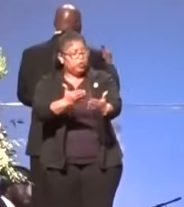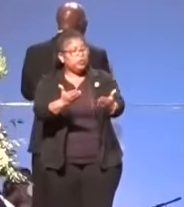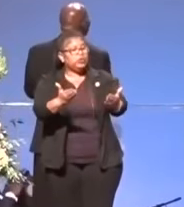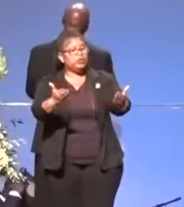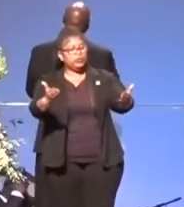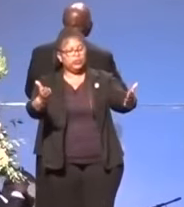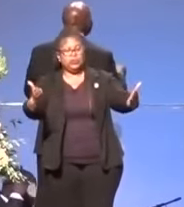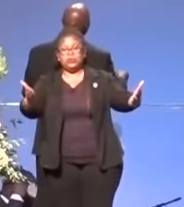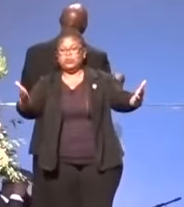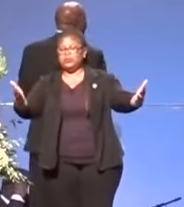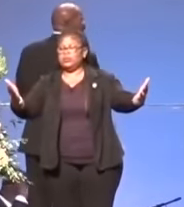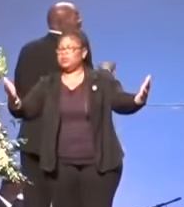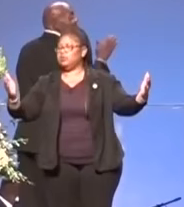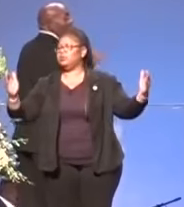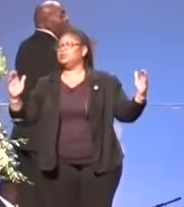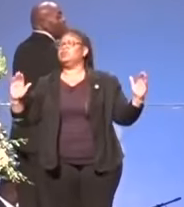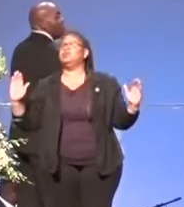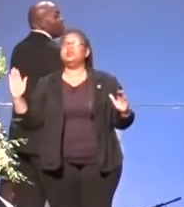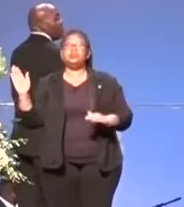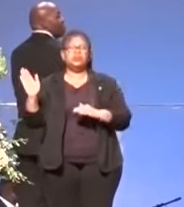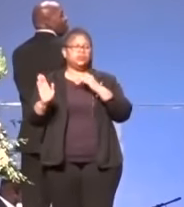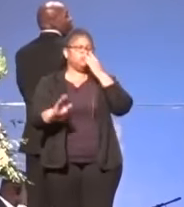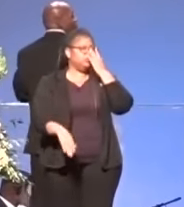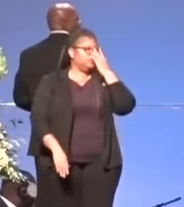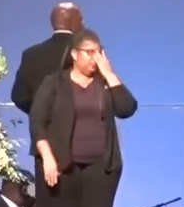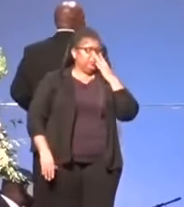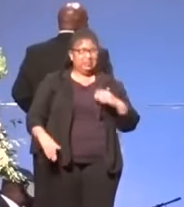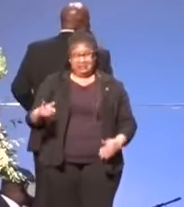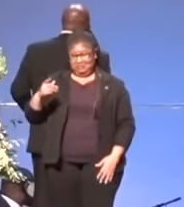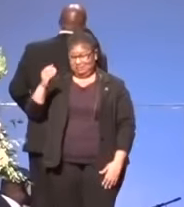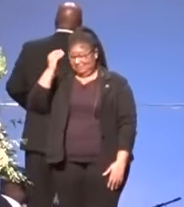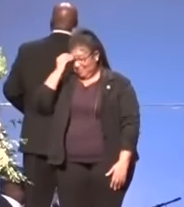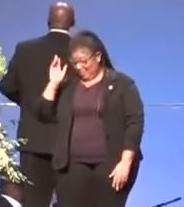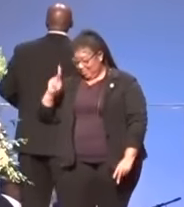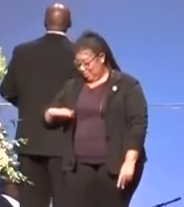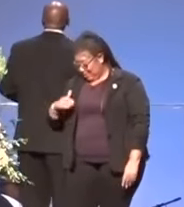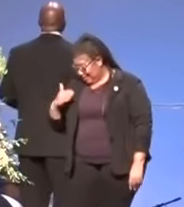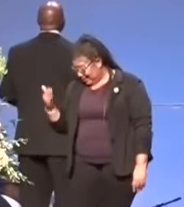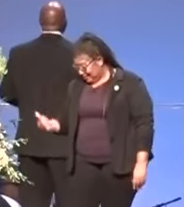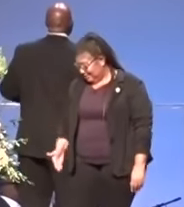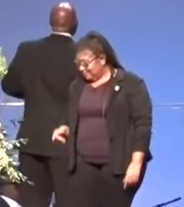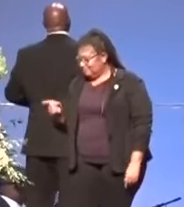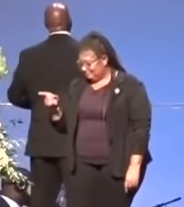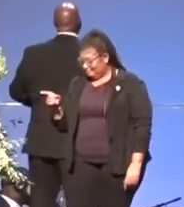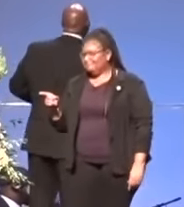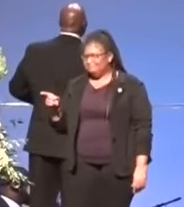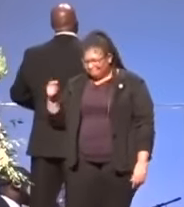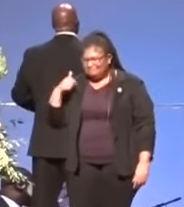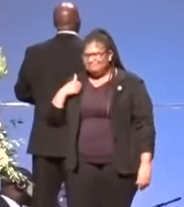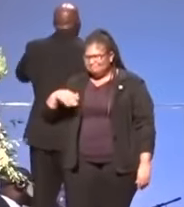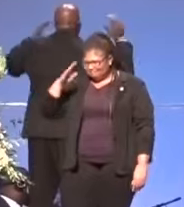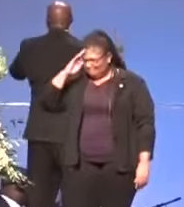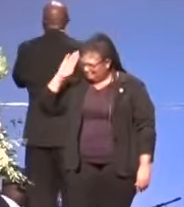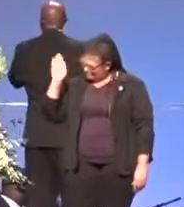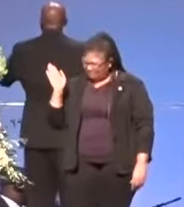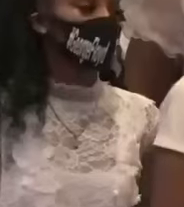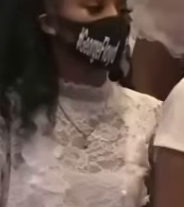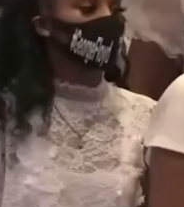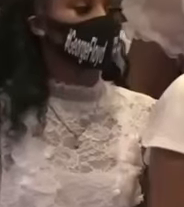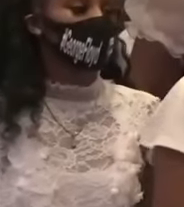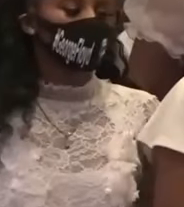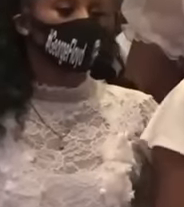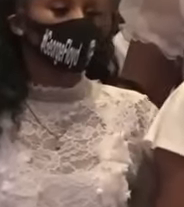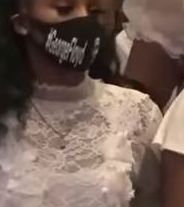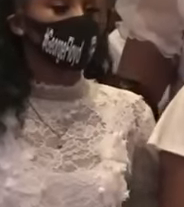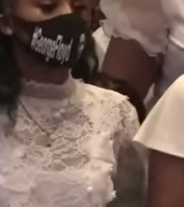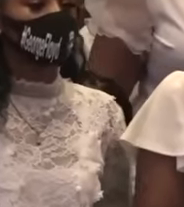you. Encourage somebody next to you. Even though we're in a pandemic, I know that we I know